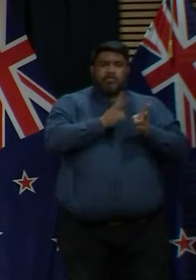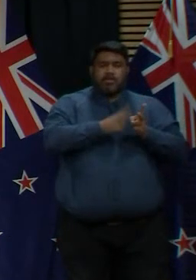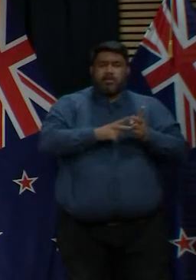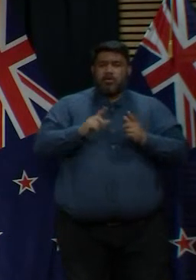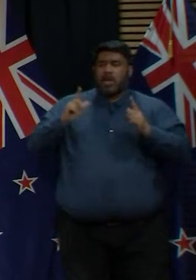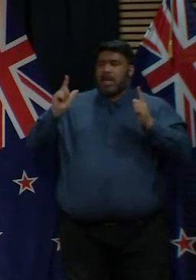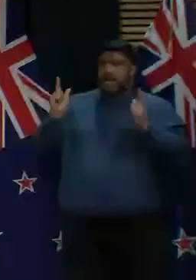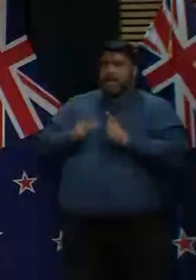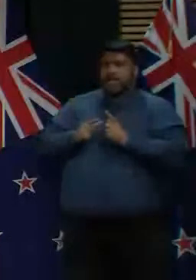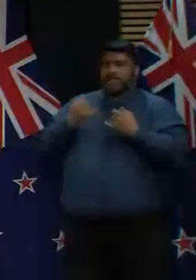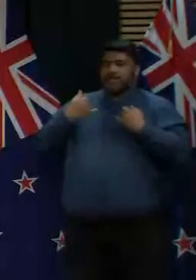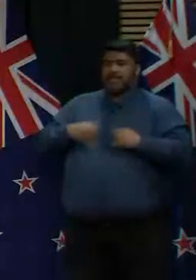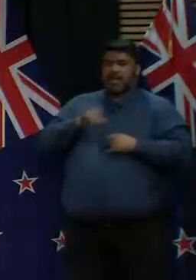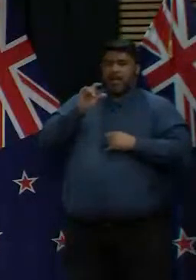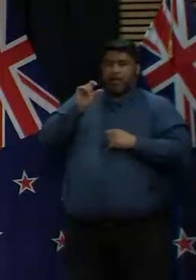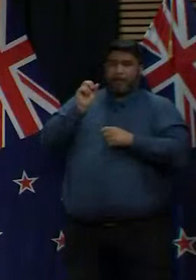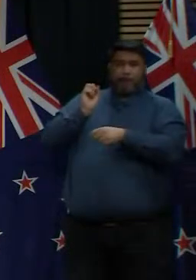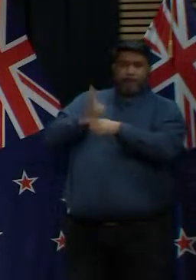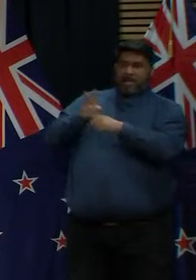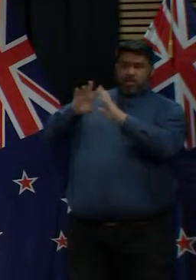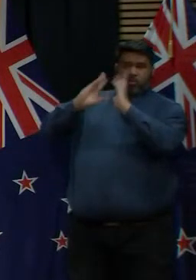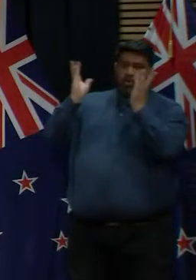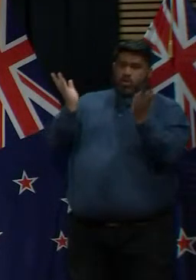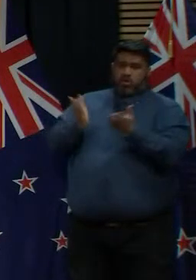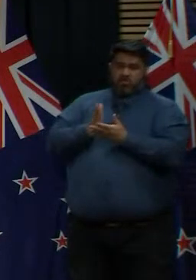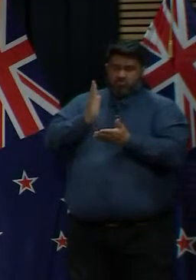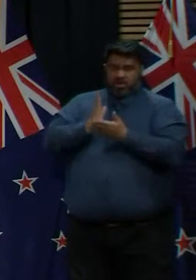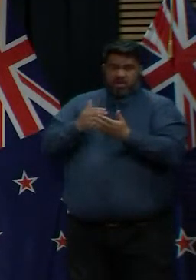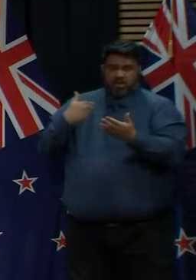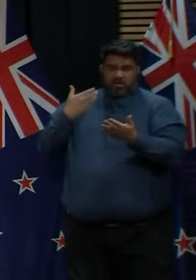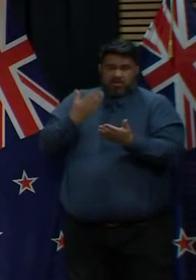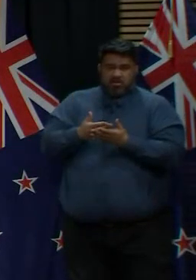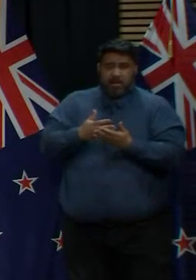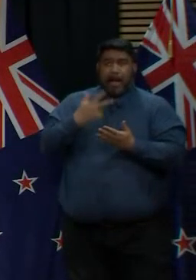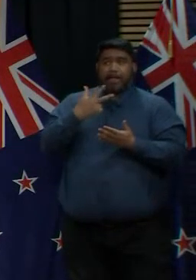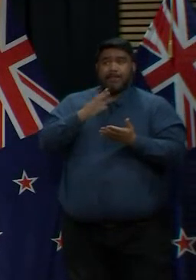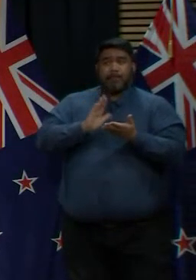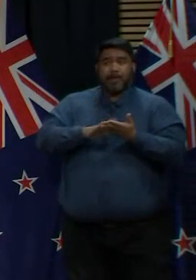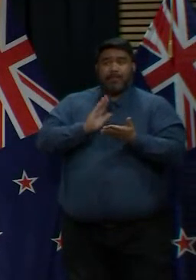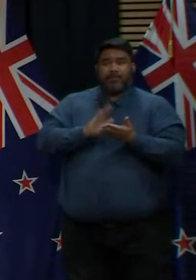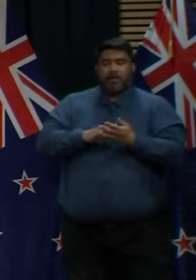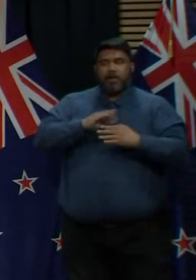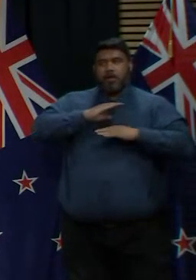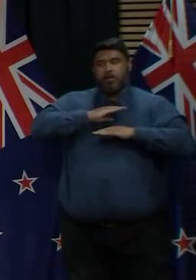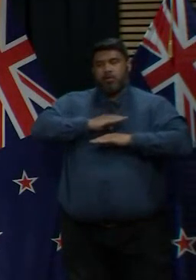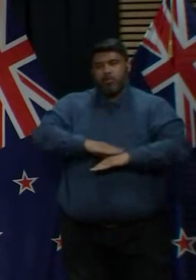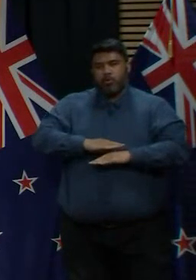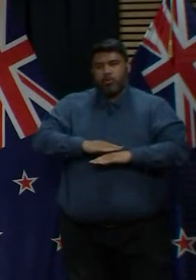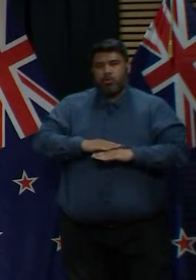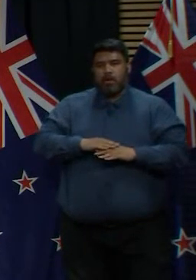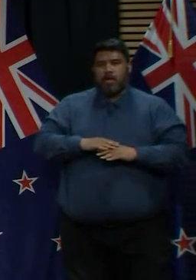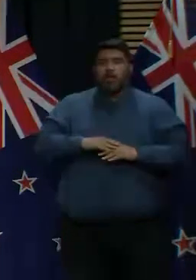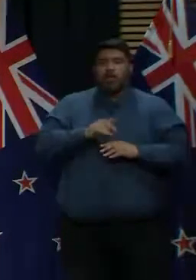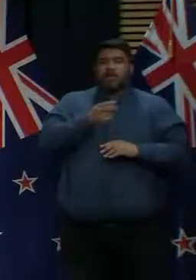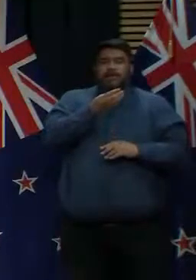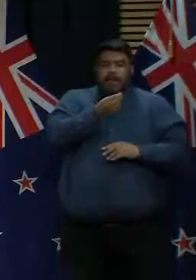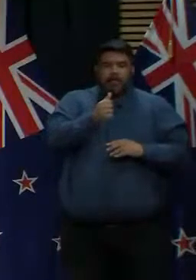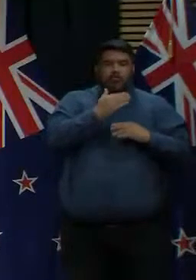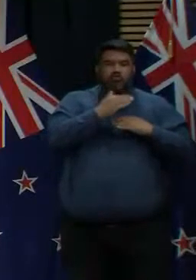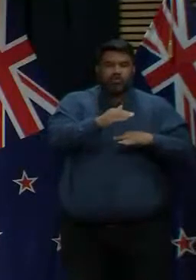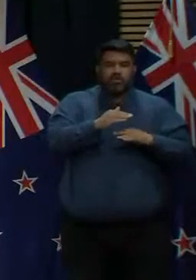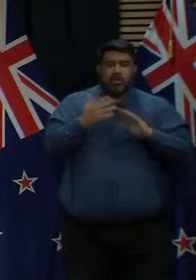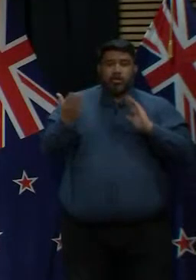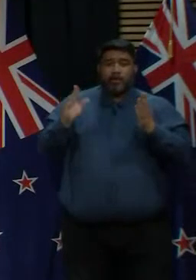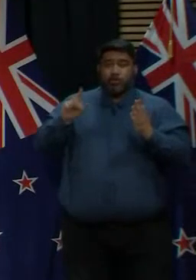COVID in the world. Your hard work has meant that over the last 18 months, we've had more days without restrictions than almost any other country with